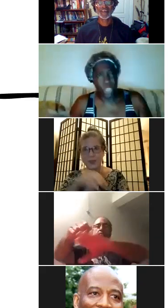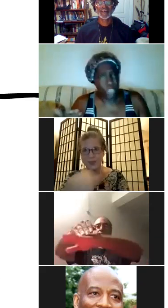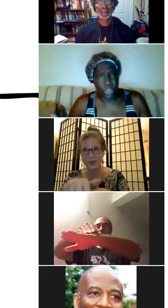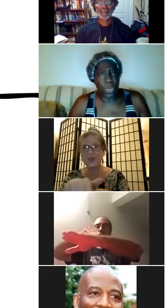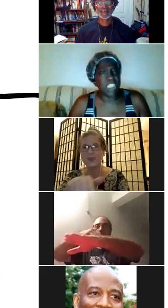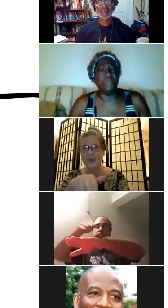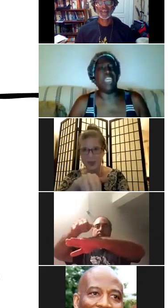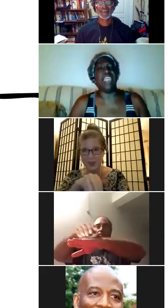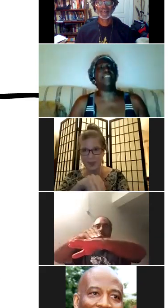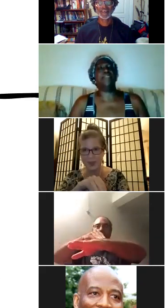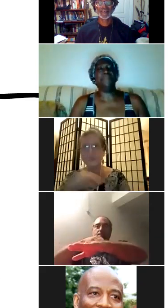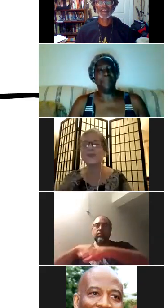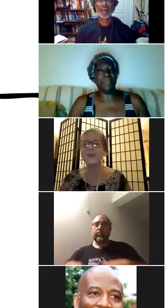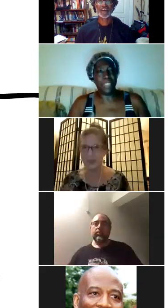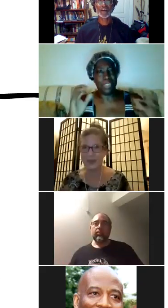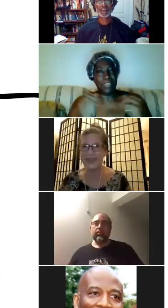And you do your question face.